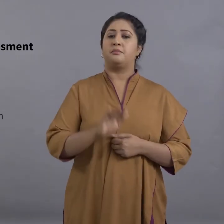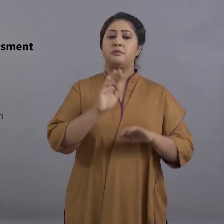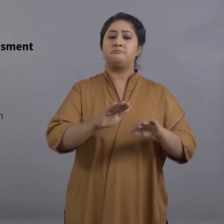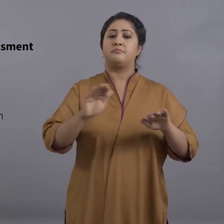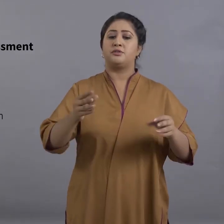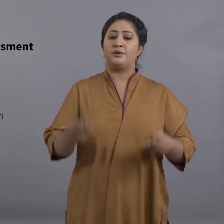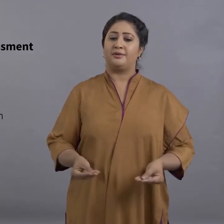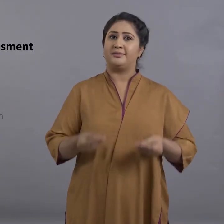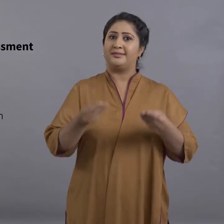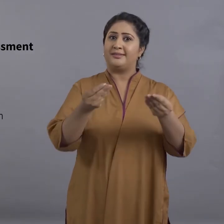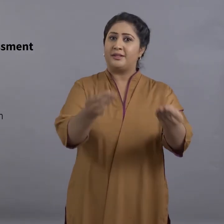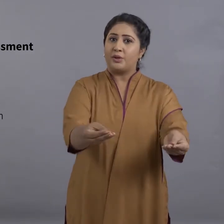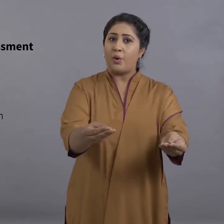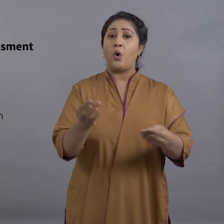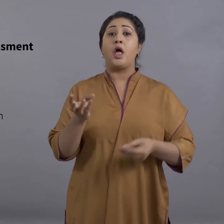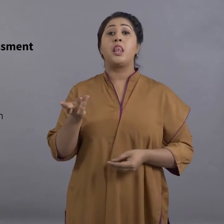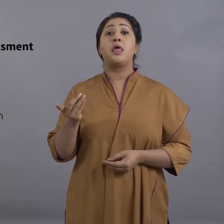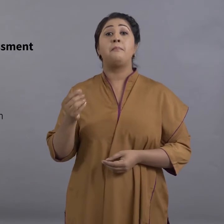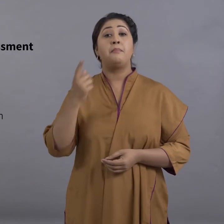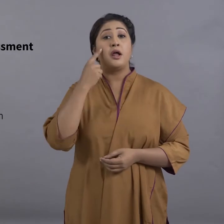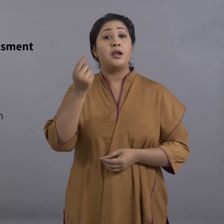recognition 100 to 200 task.